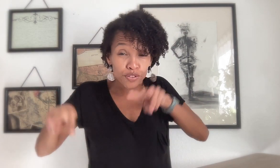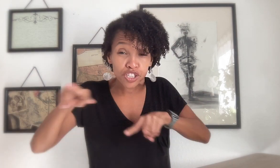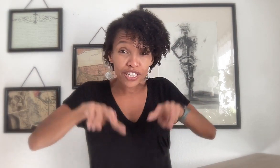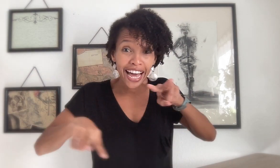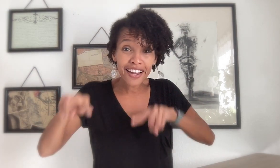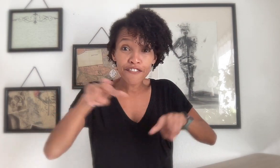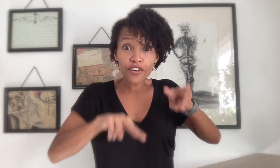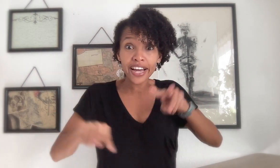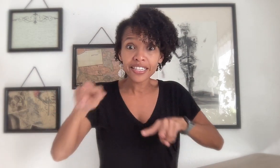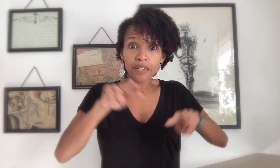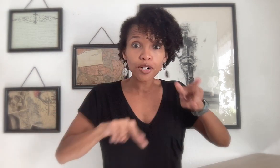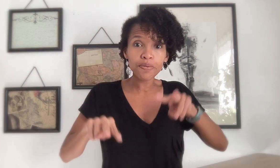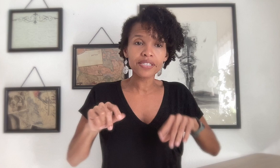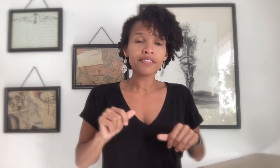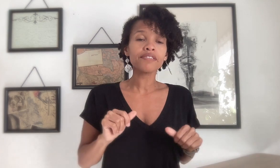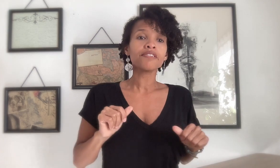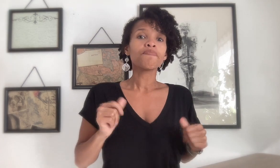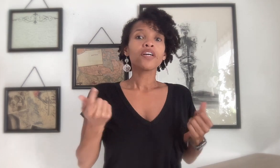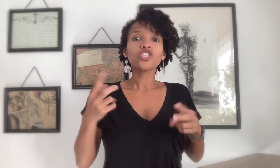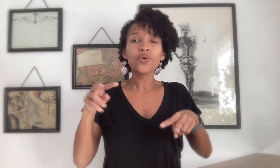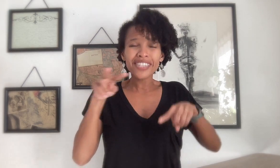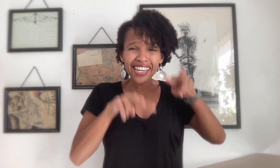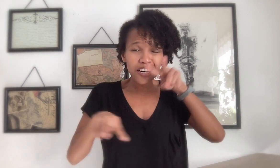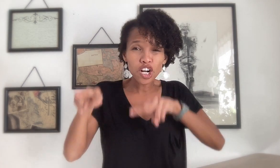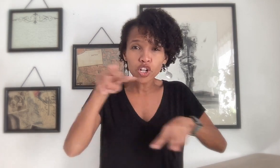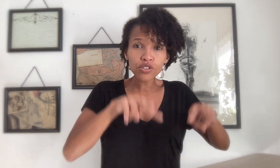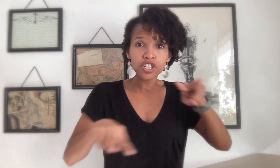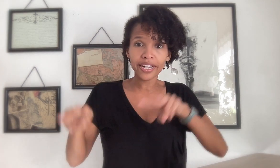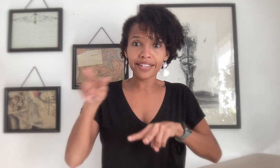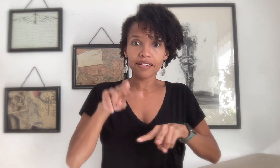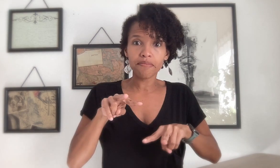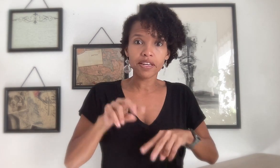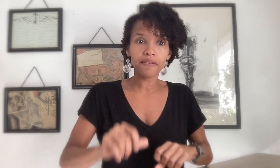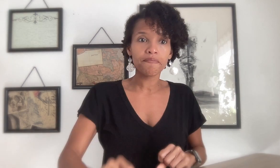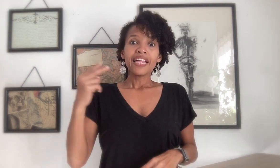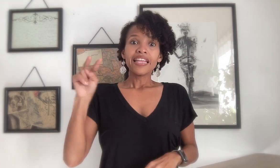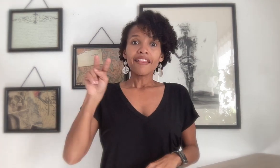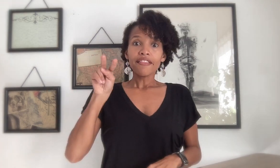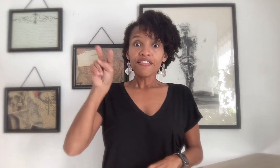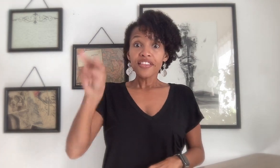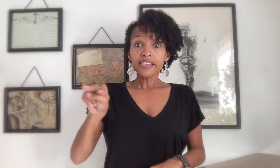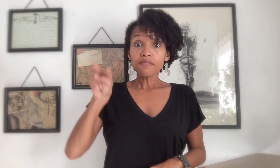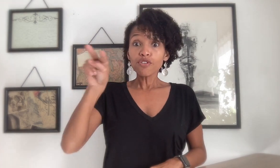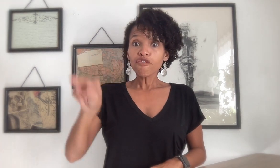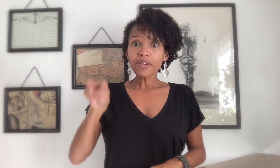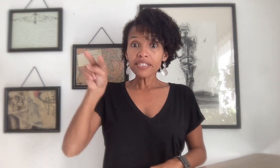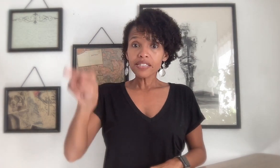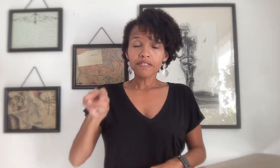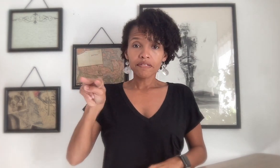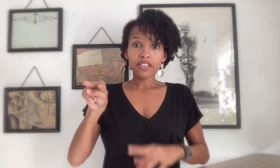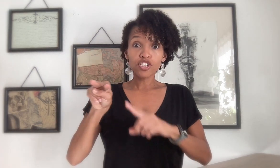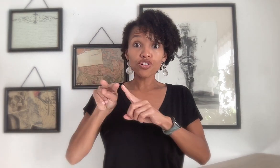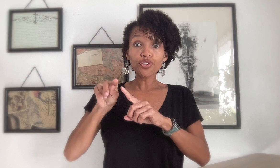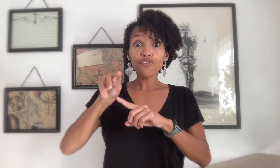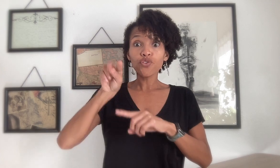look at it for editing purposes. So taking a close look at something. This movement, this circle